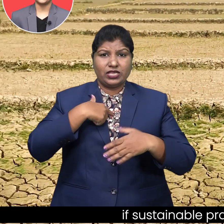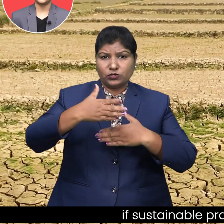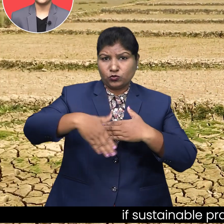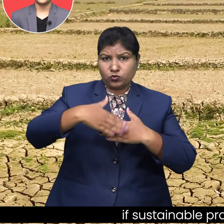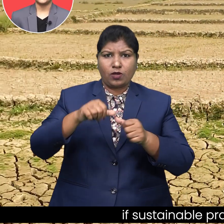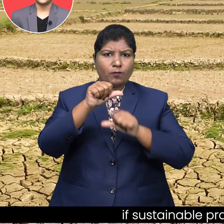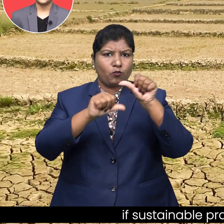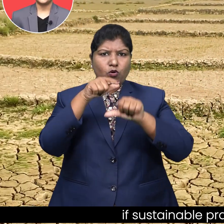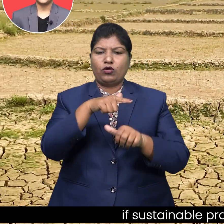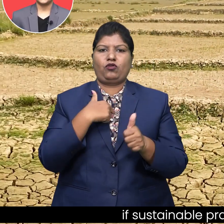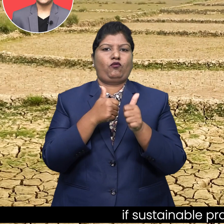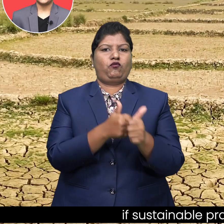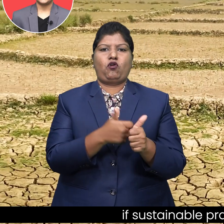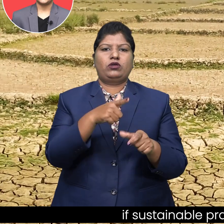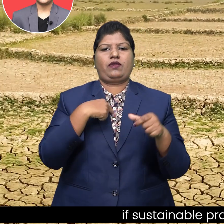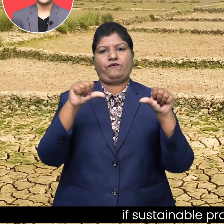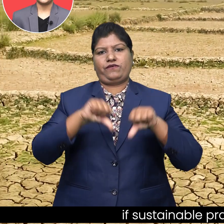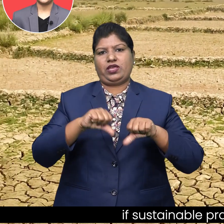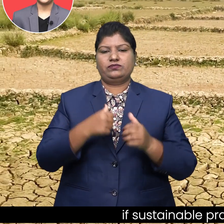followed.